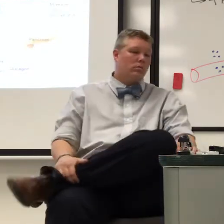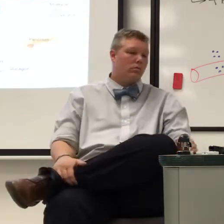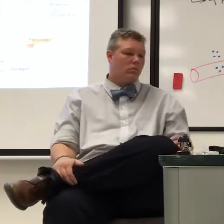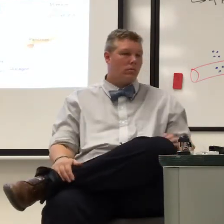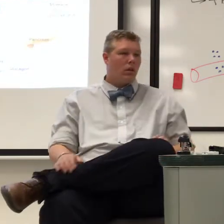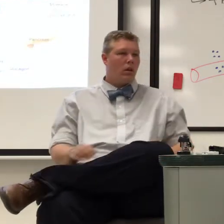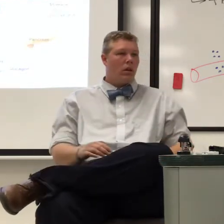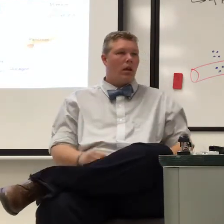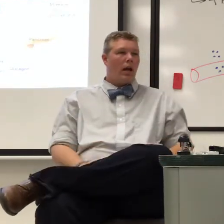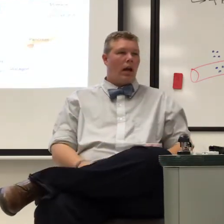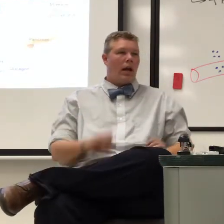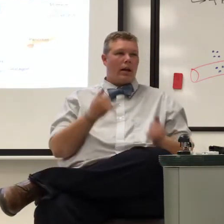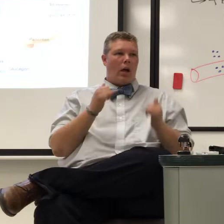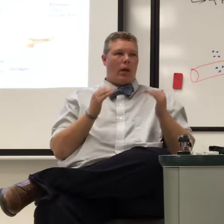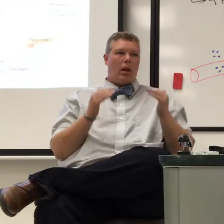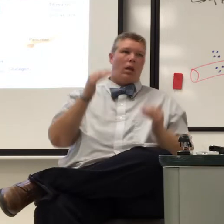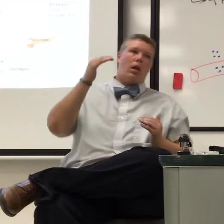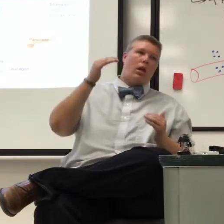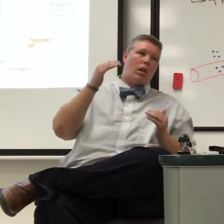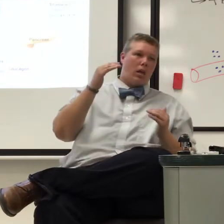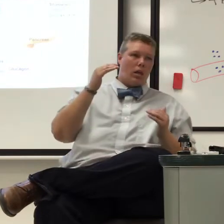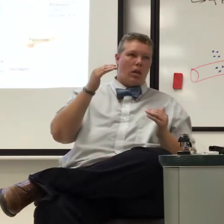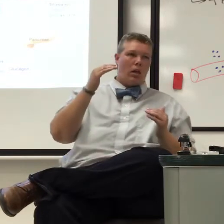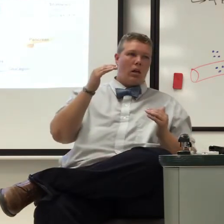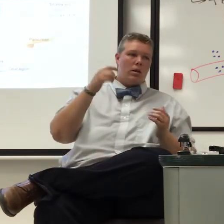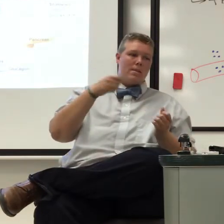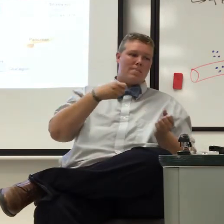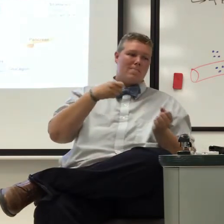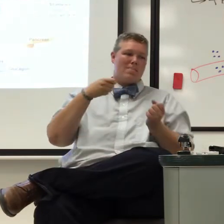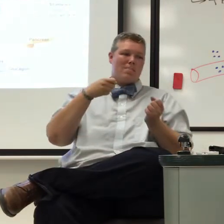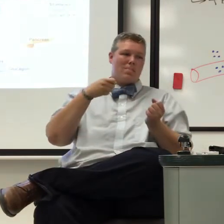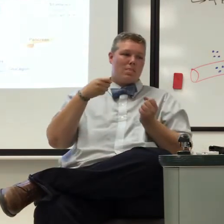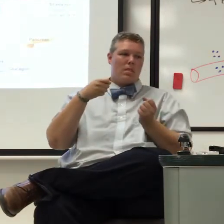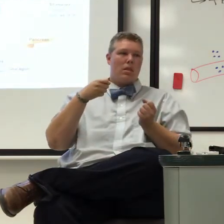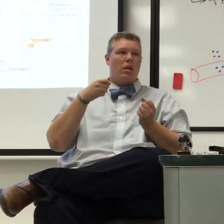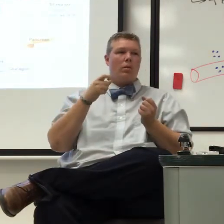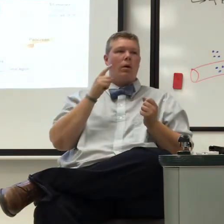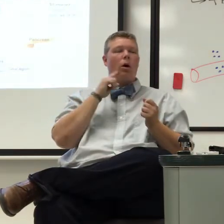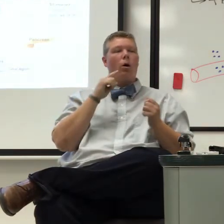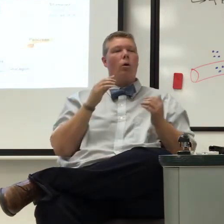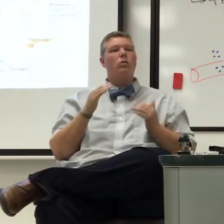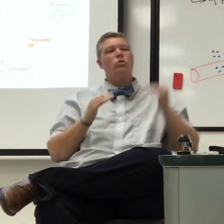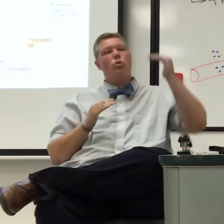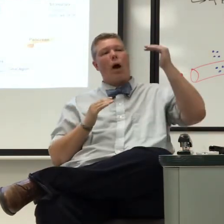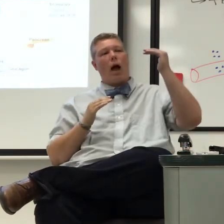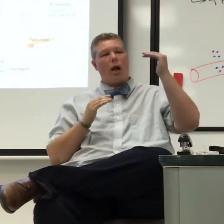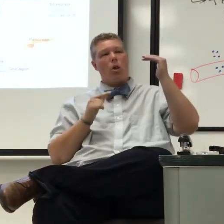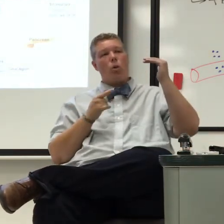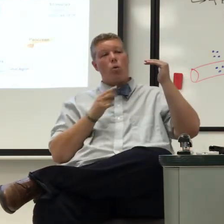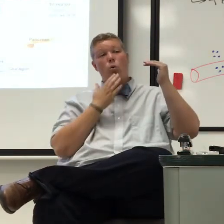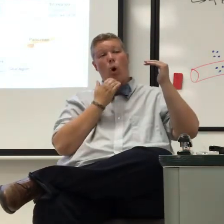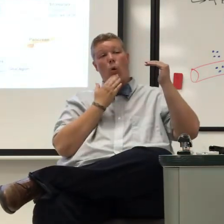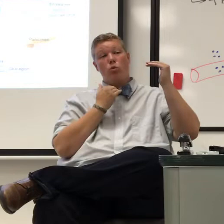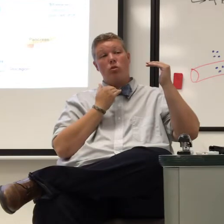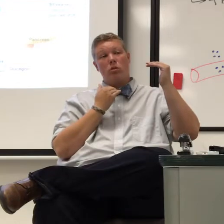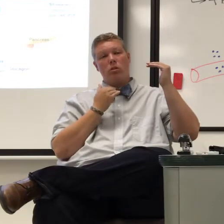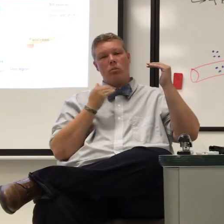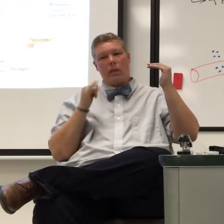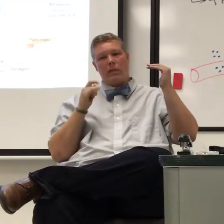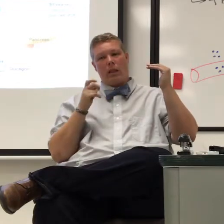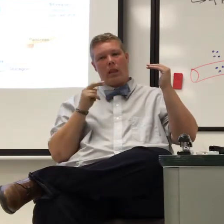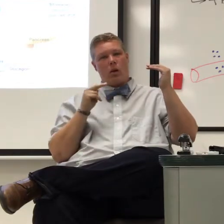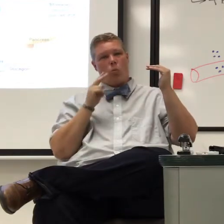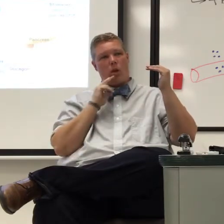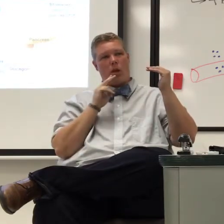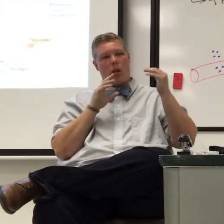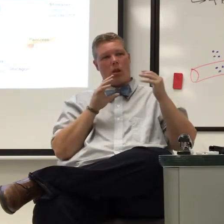And to correct the imbalance, you need to pull the glucose out of the bloodstream. The insulin can do it. So what does it